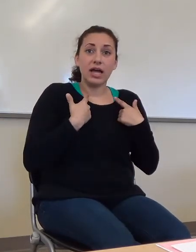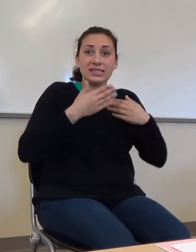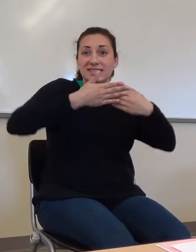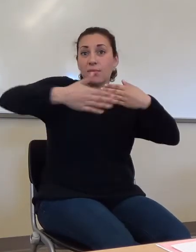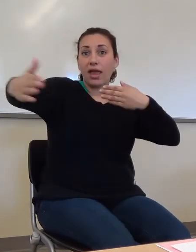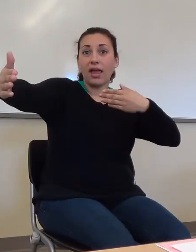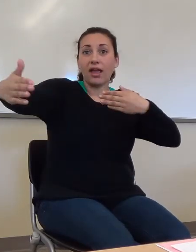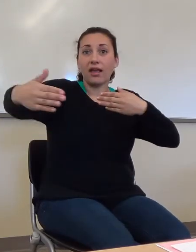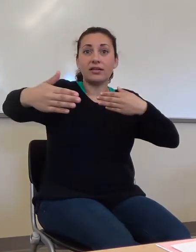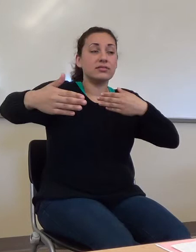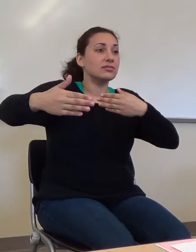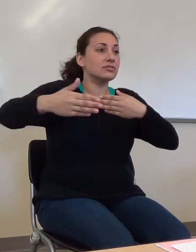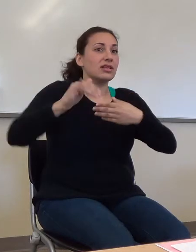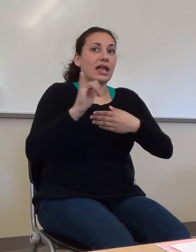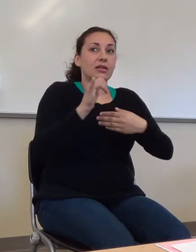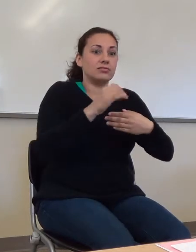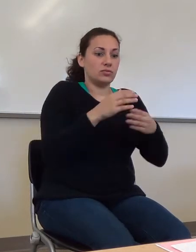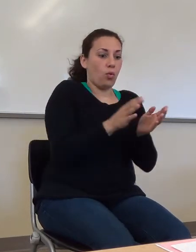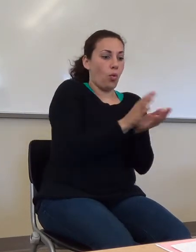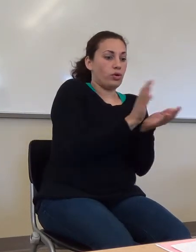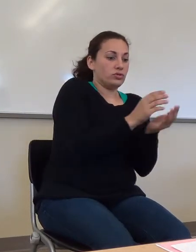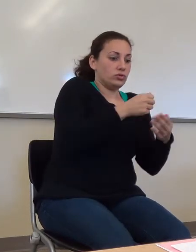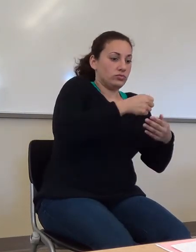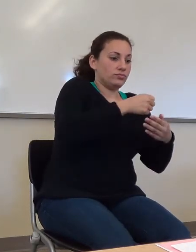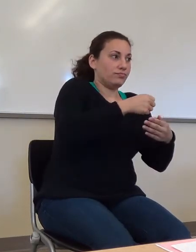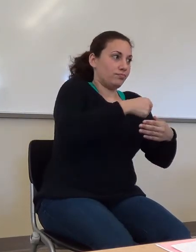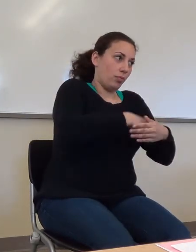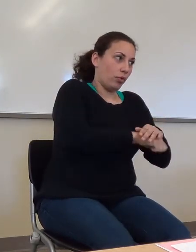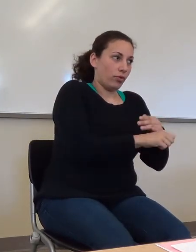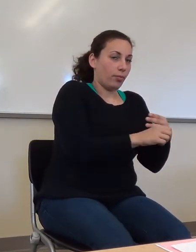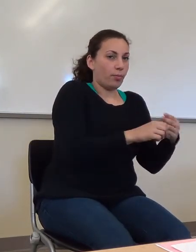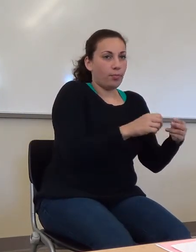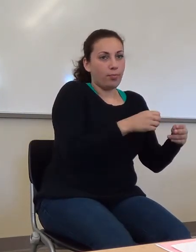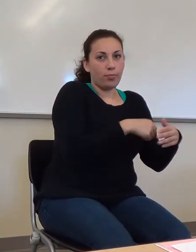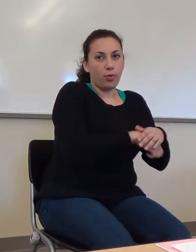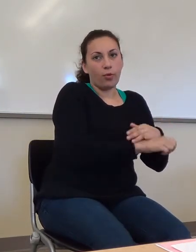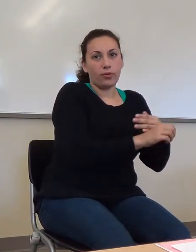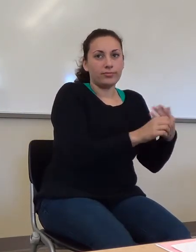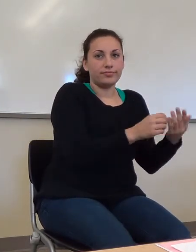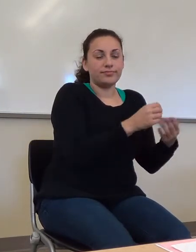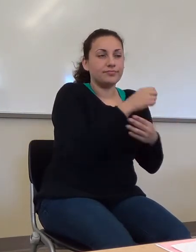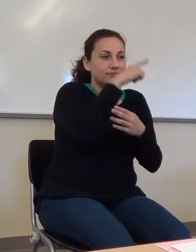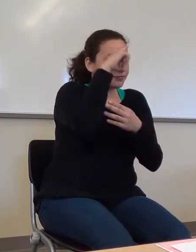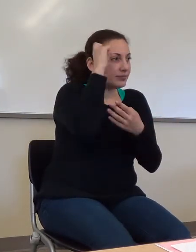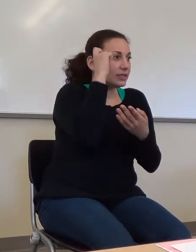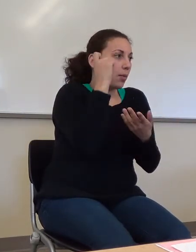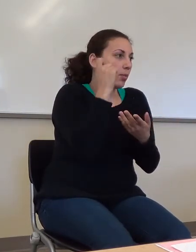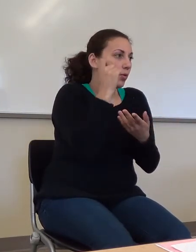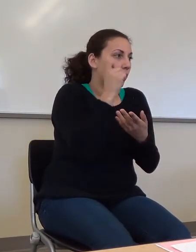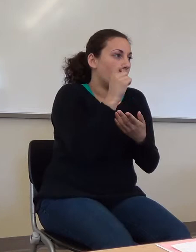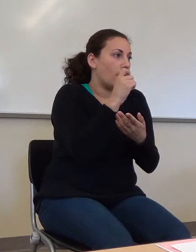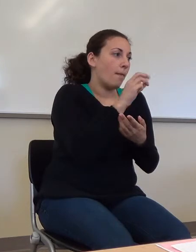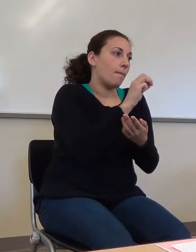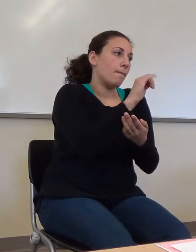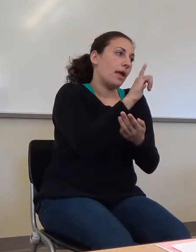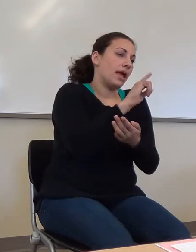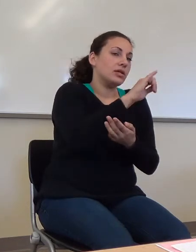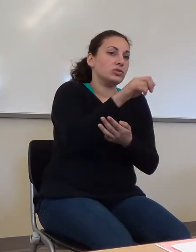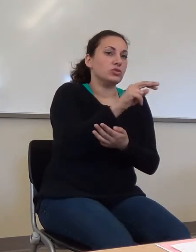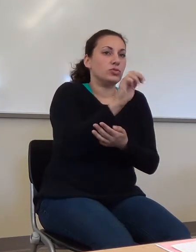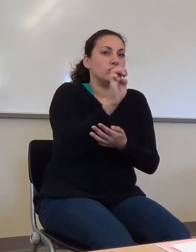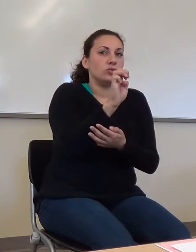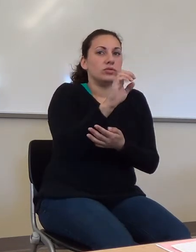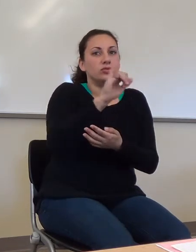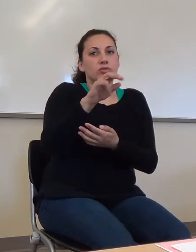that they're born, and usually the babies are born in the summer, May, June, and July, so they aren't